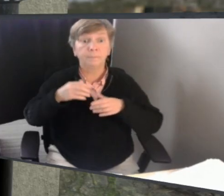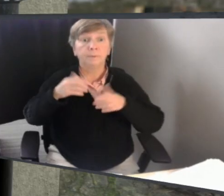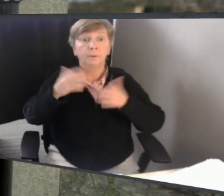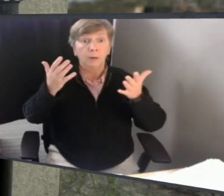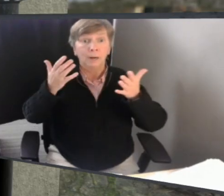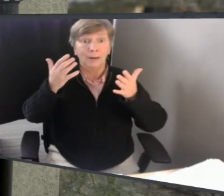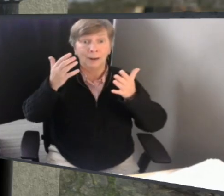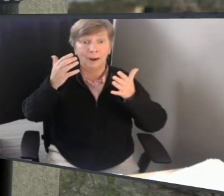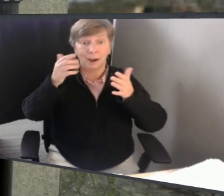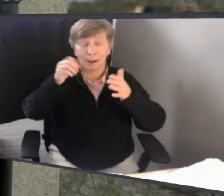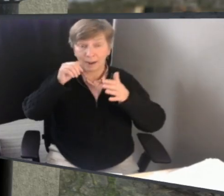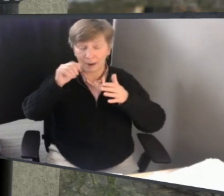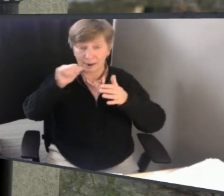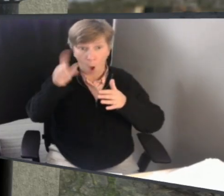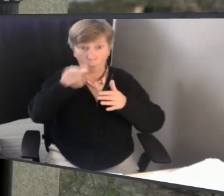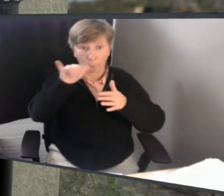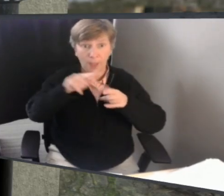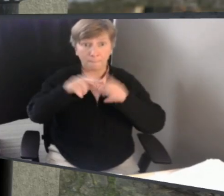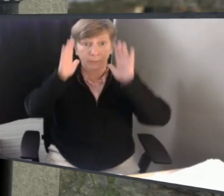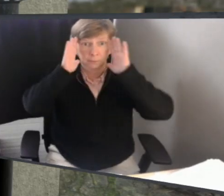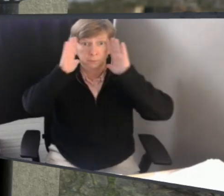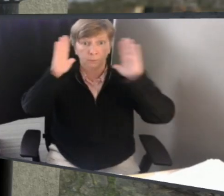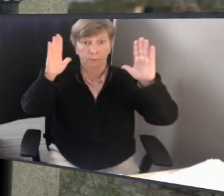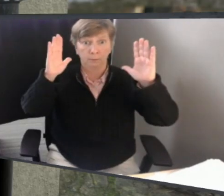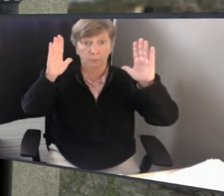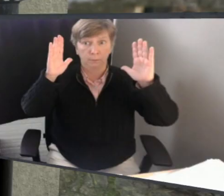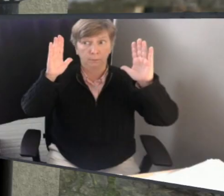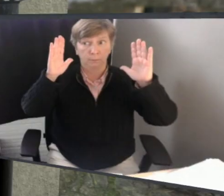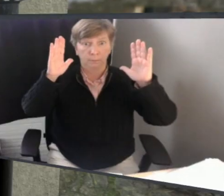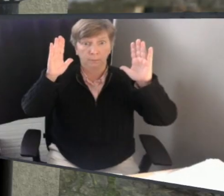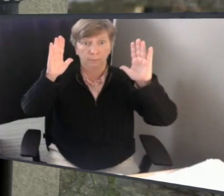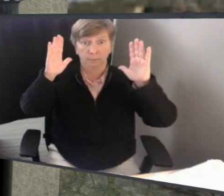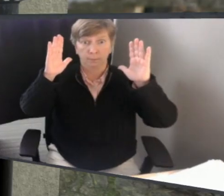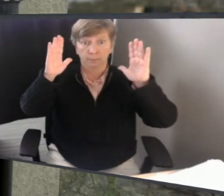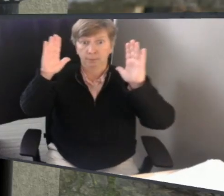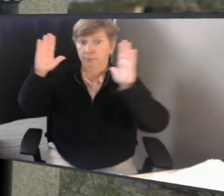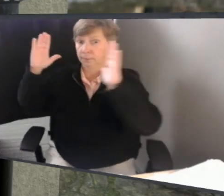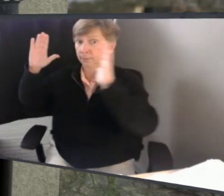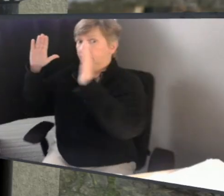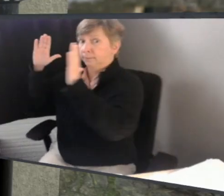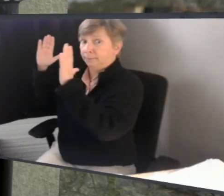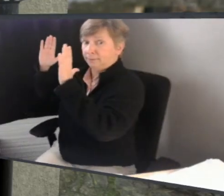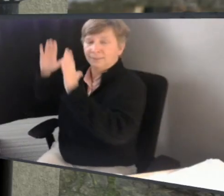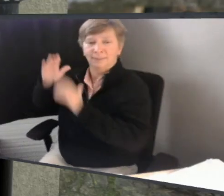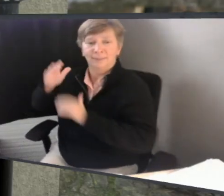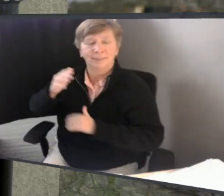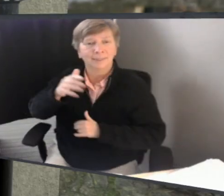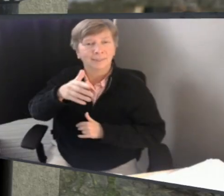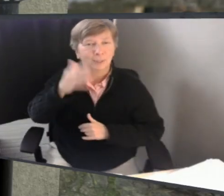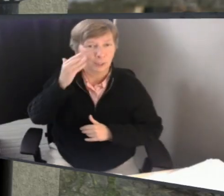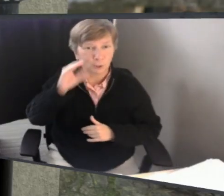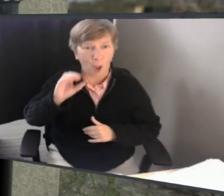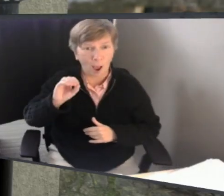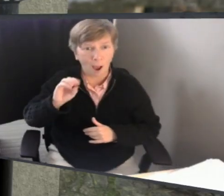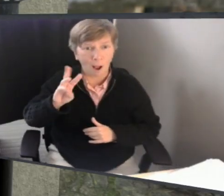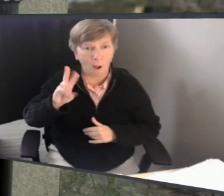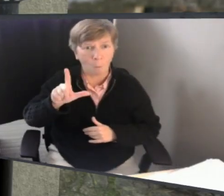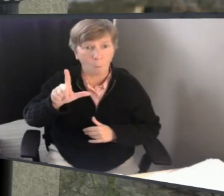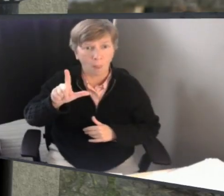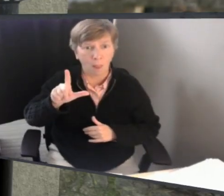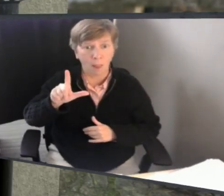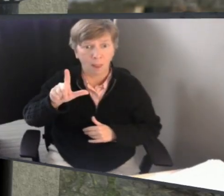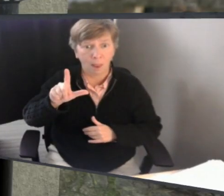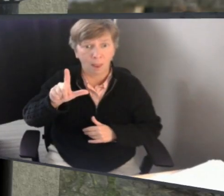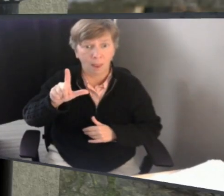me, they're all in different places. And not only that, but our attention is not focused in